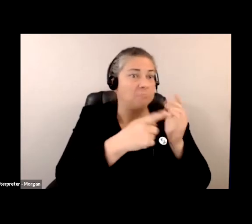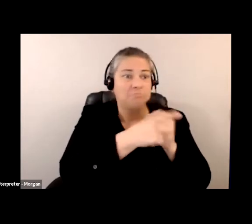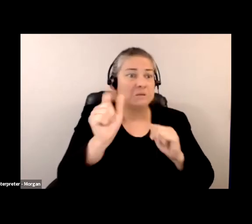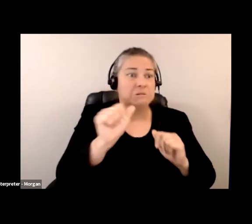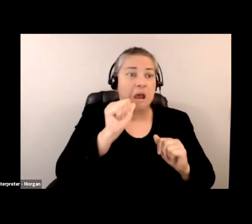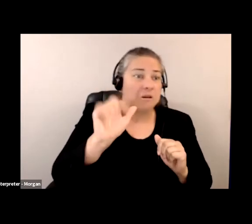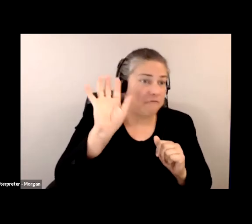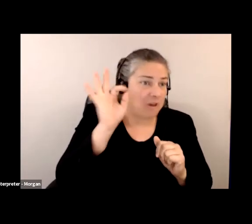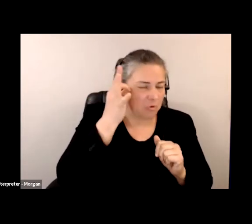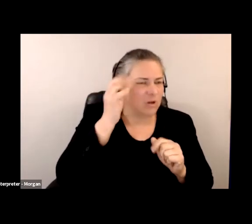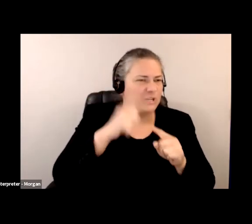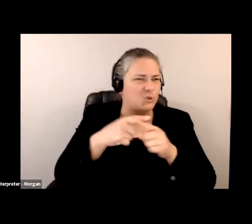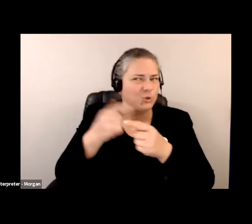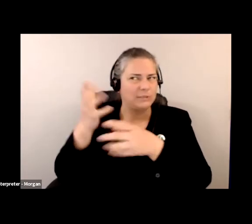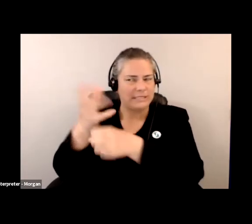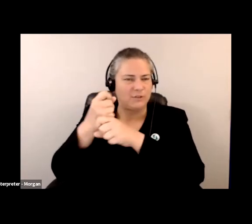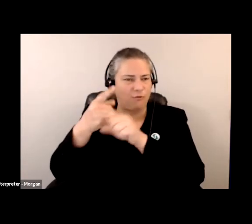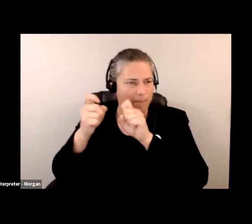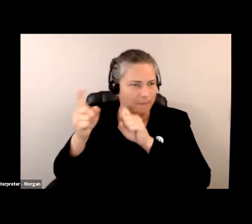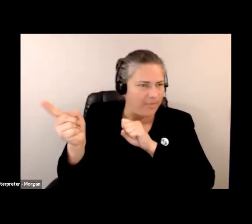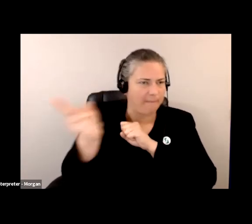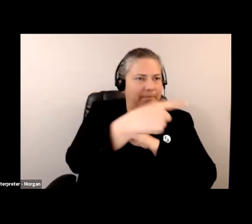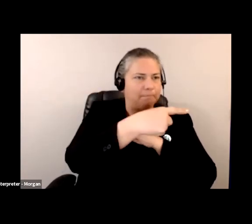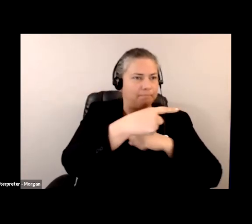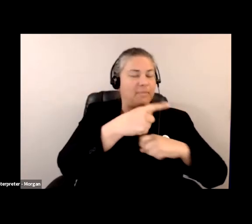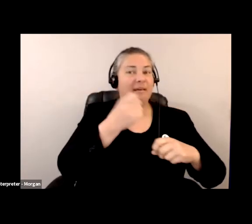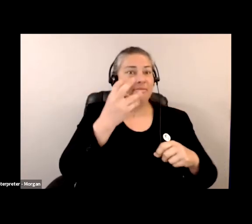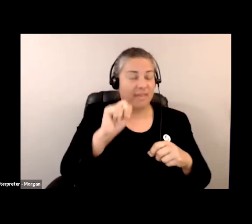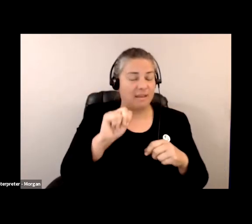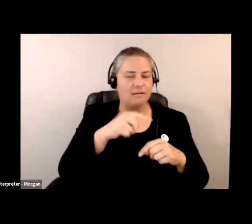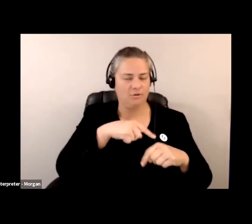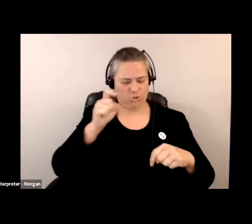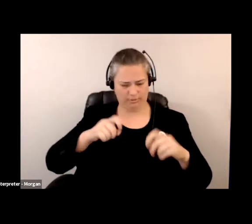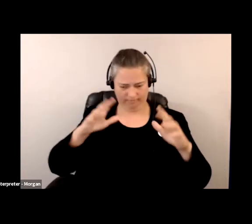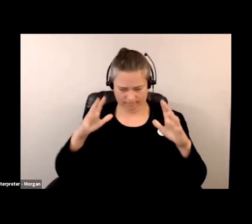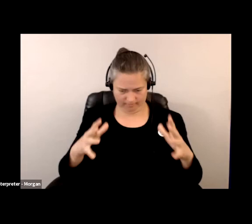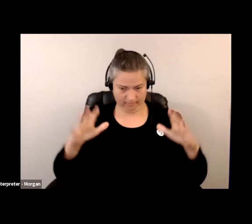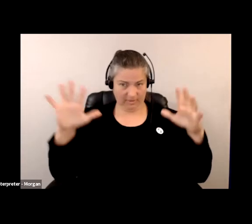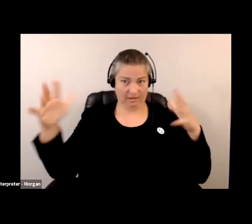agencies, and to learn from the private sector where